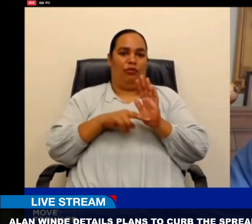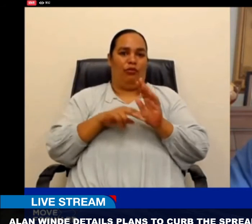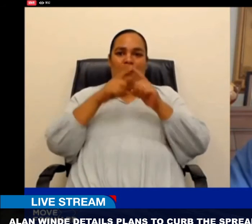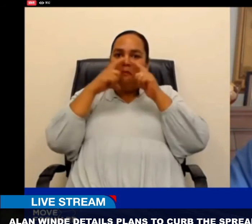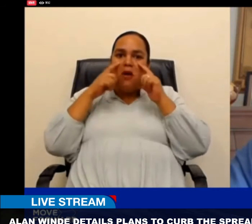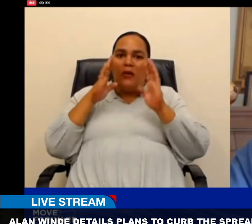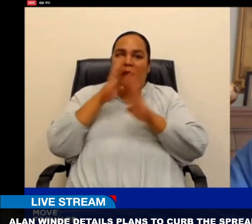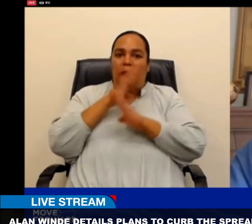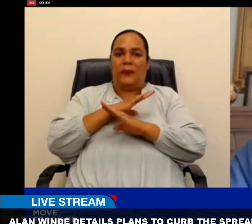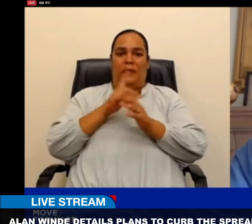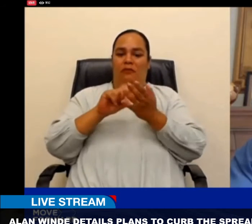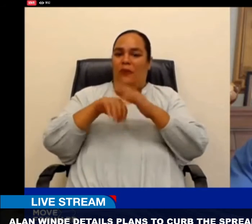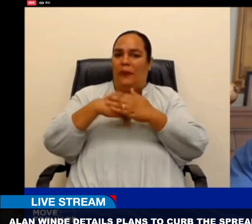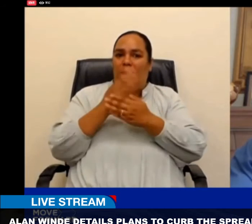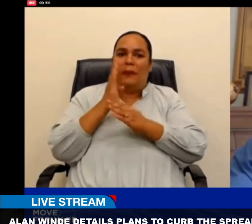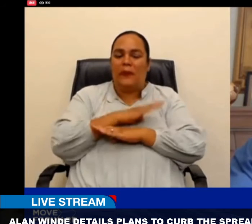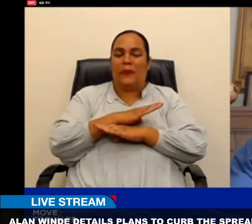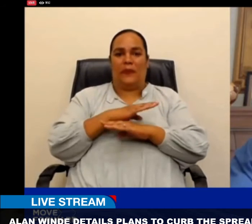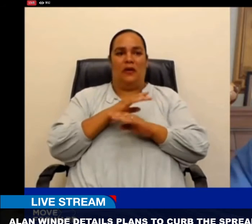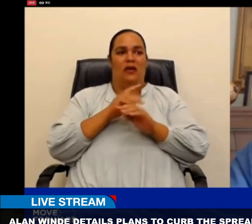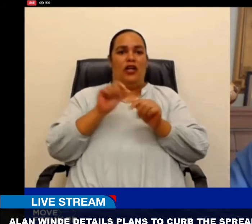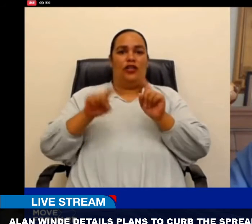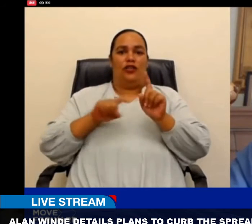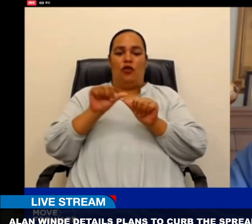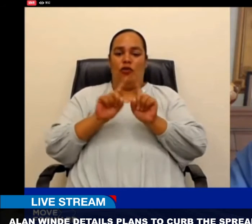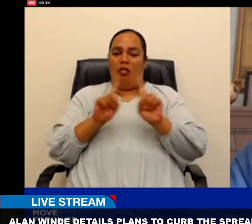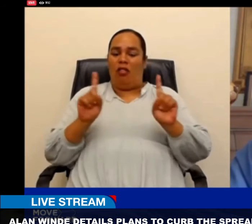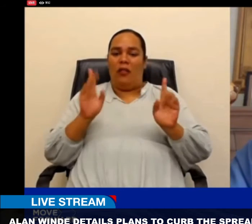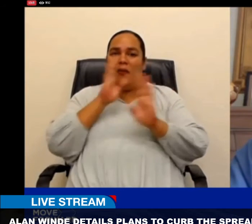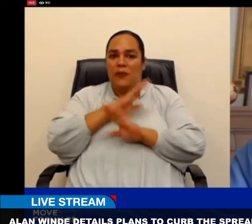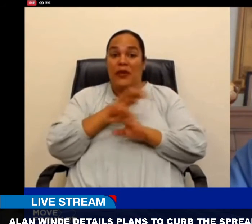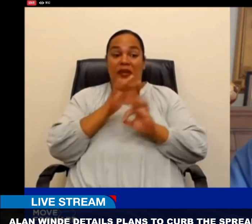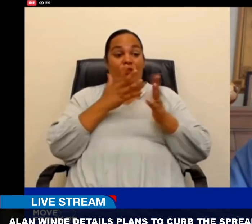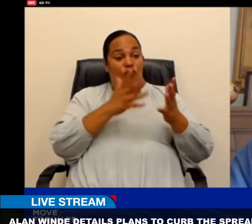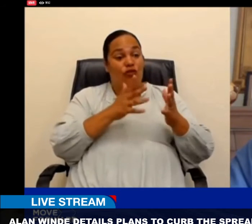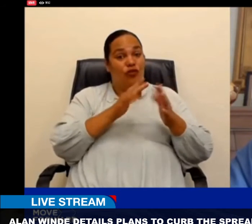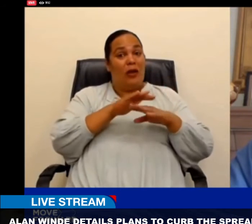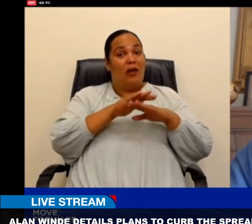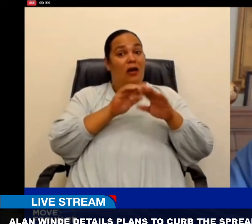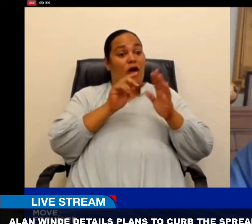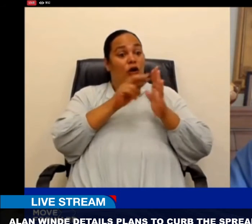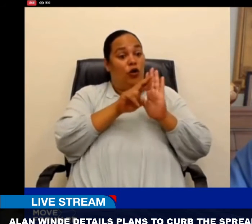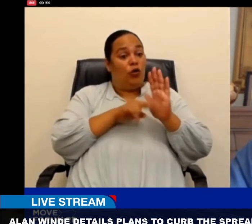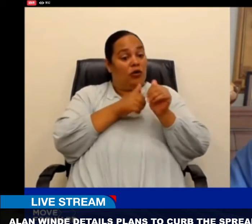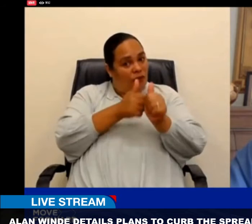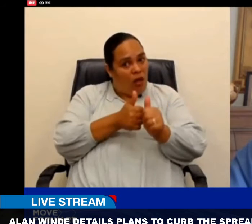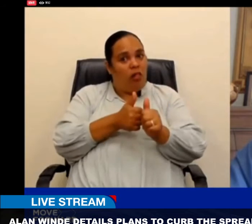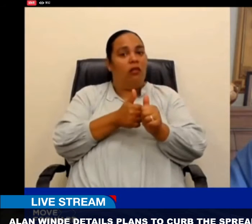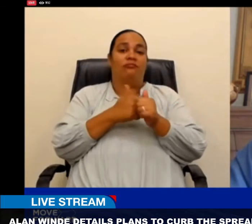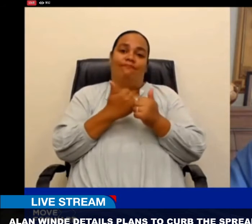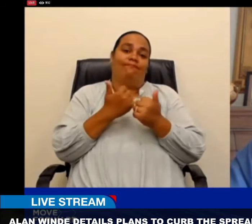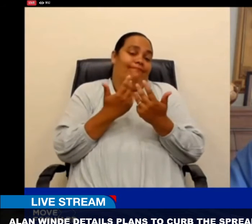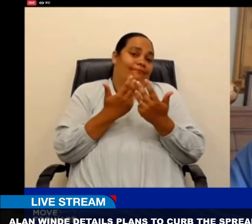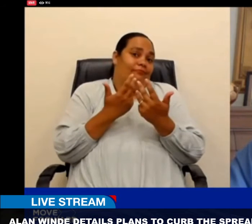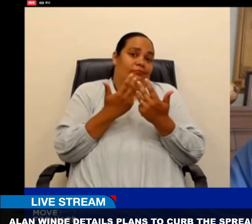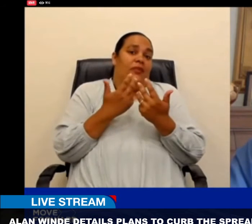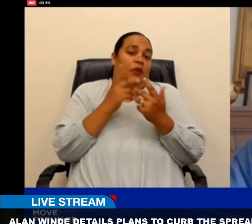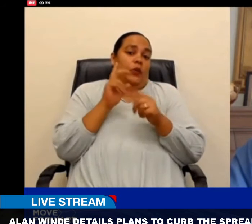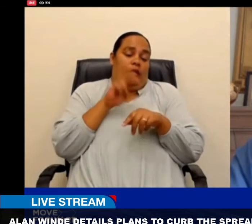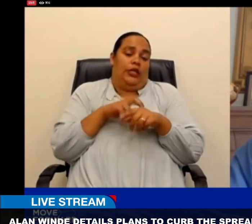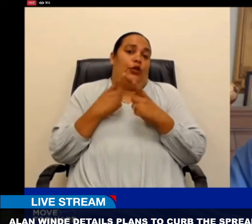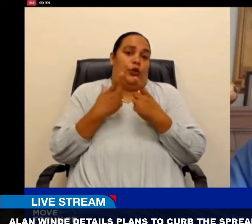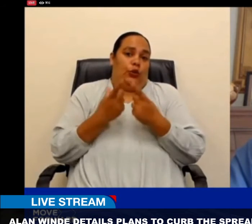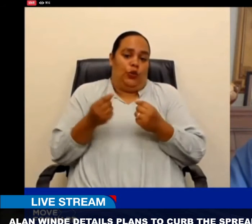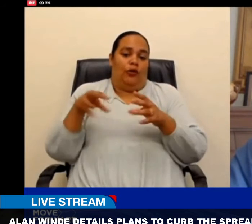distancing, sanitizing, getting those basic principles right. We are going to have to step up when it comes to law enforcement.